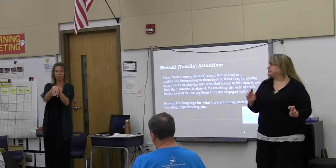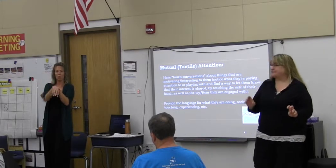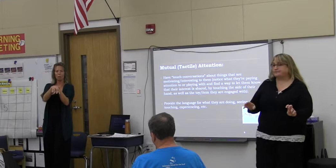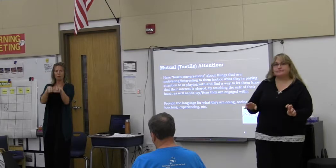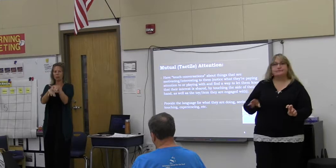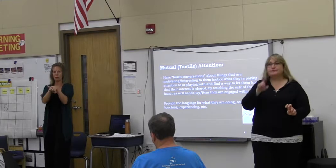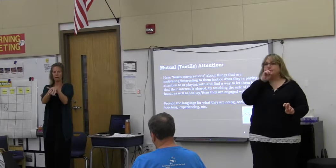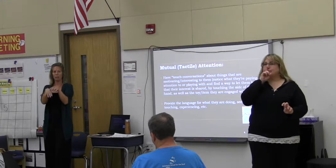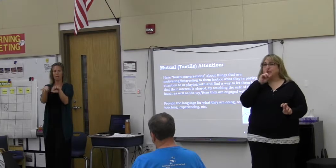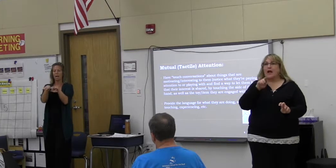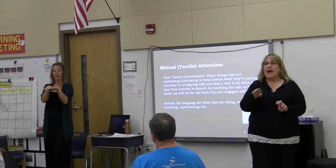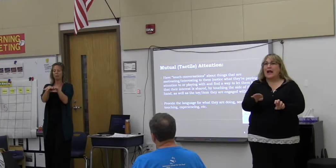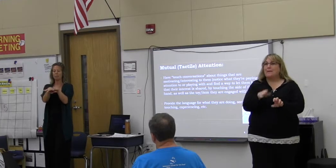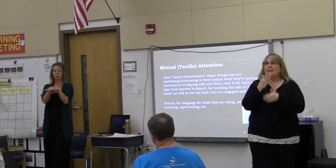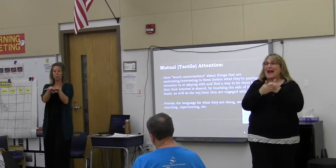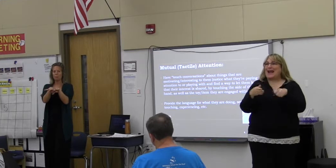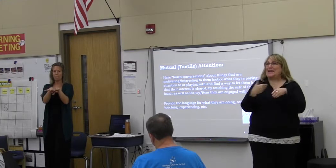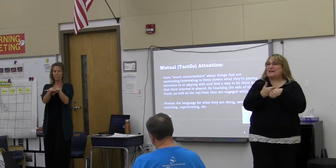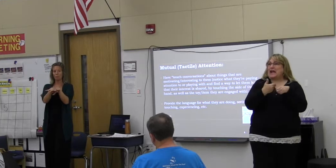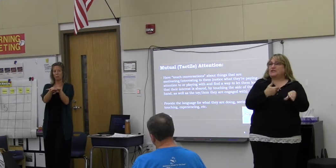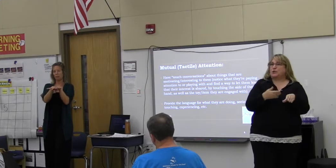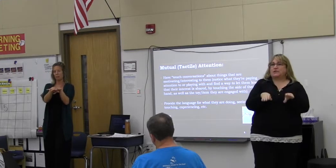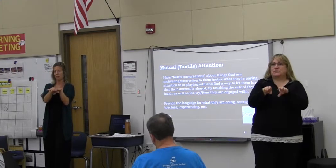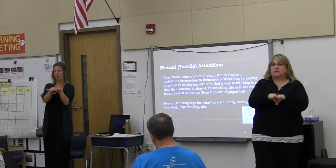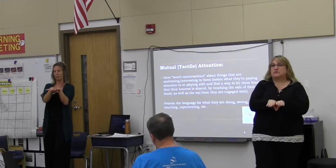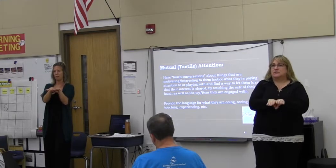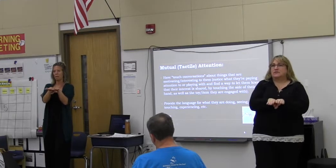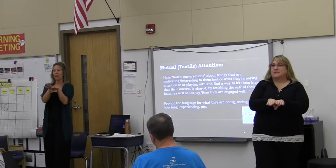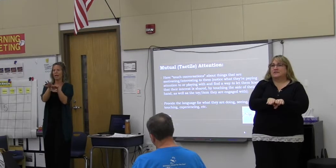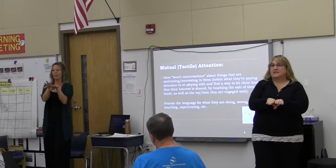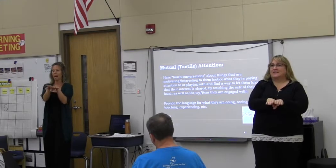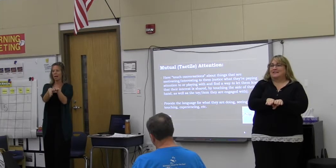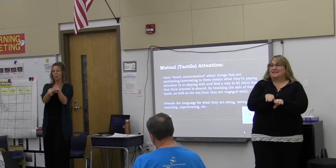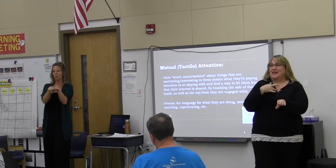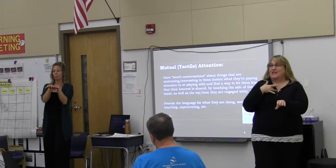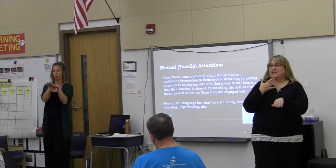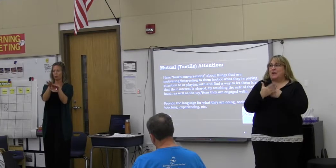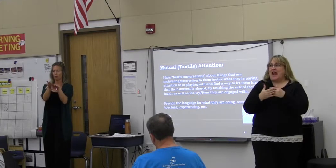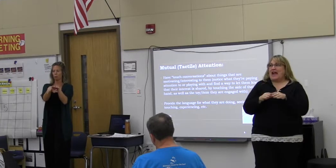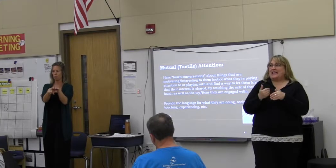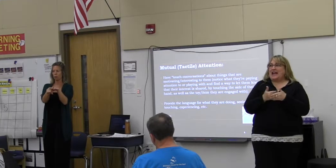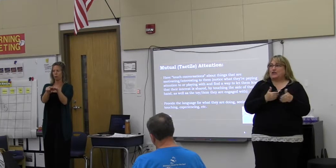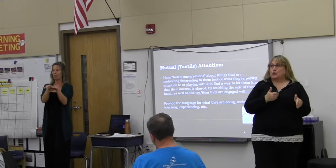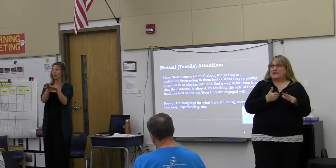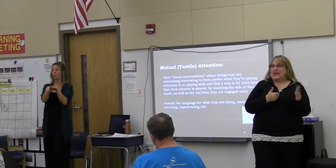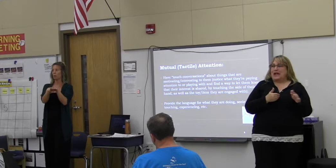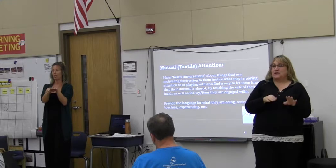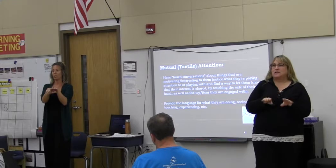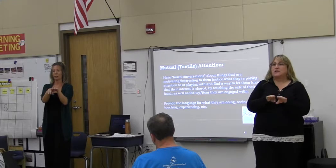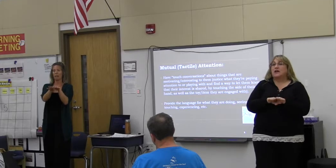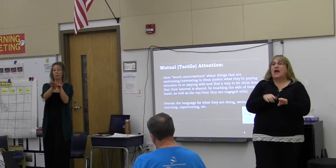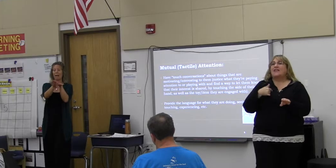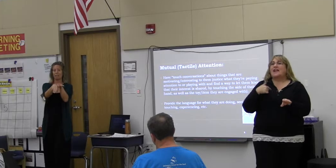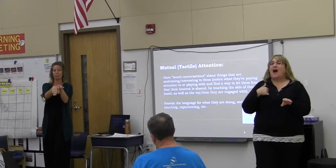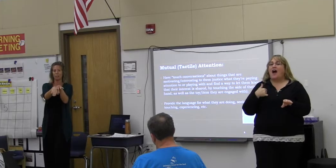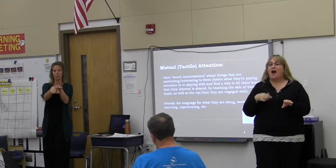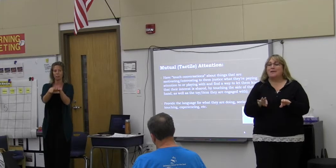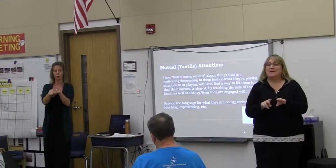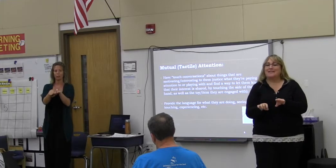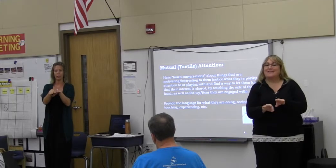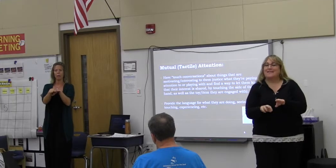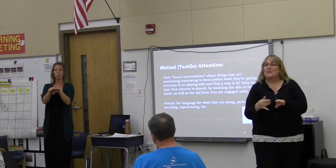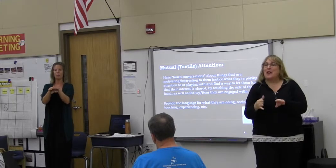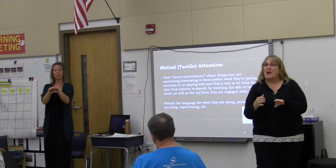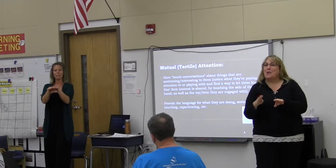not putting it over, I'm not going under. I'm just right beside him so he can feel me, and then I'm exploring with whatever the toy is, or I'm activating